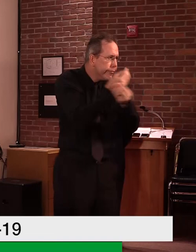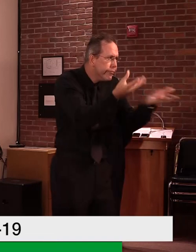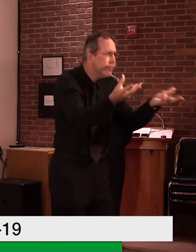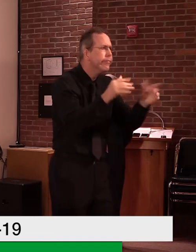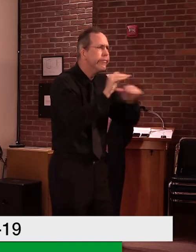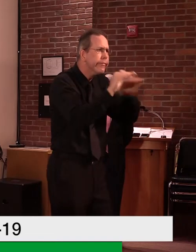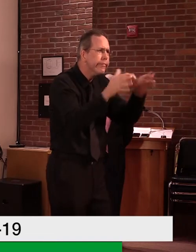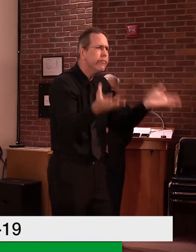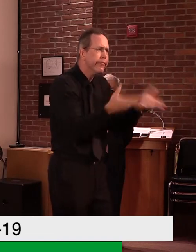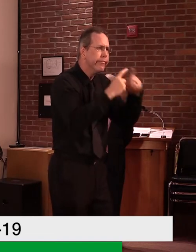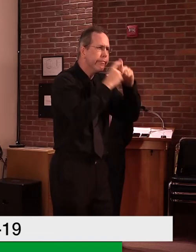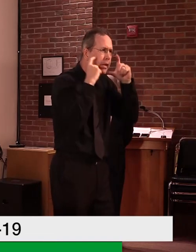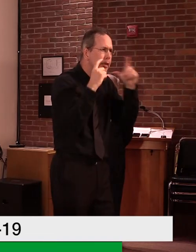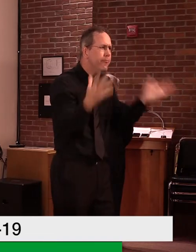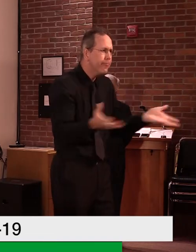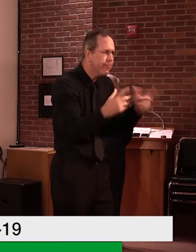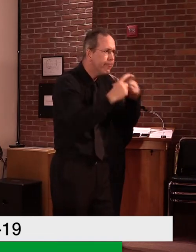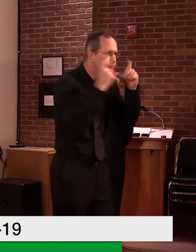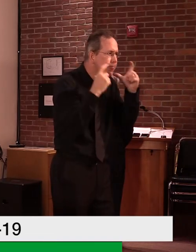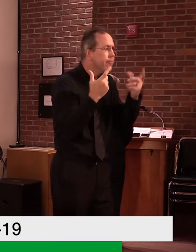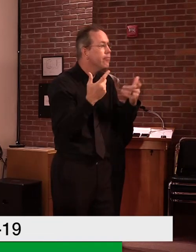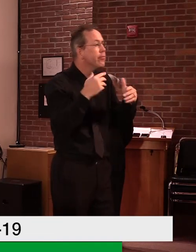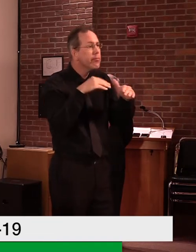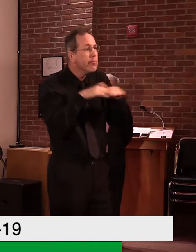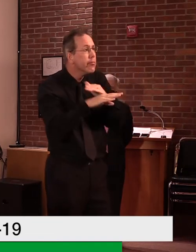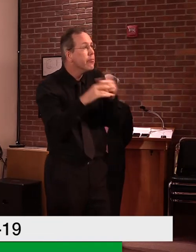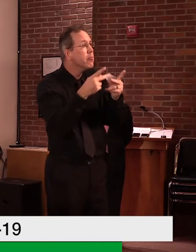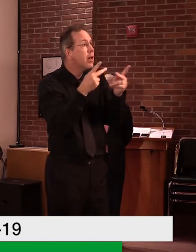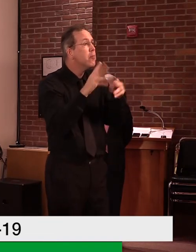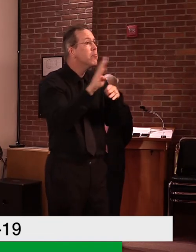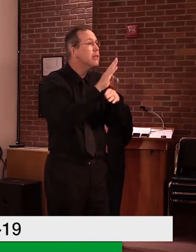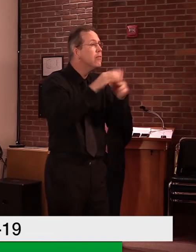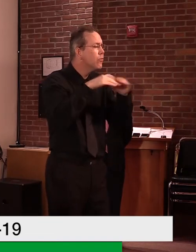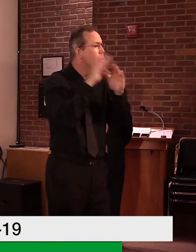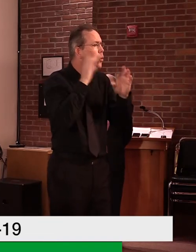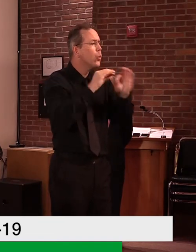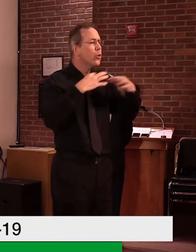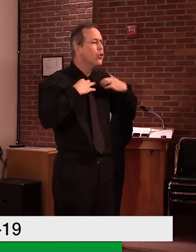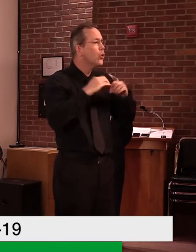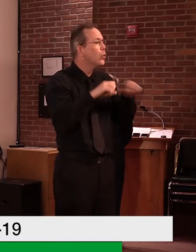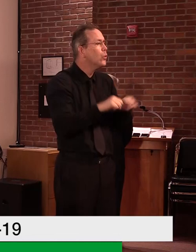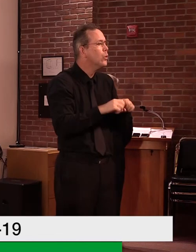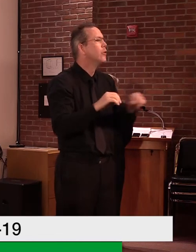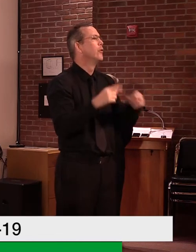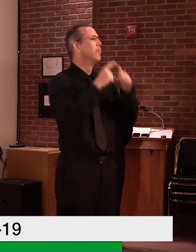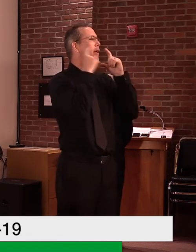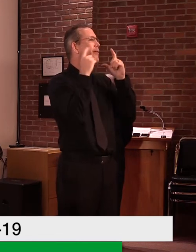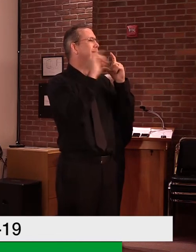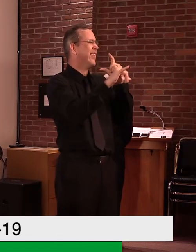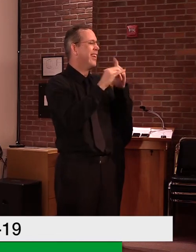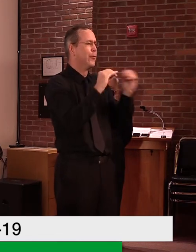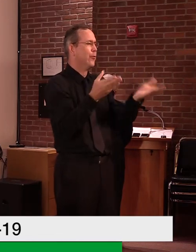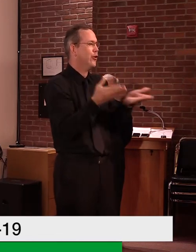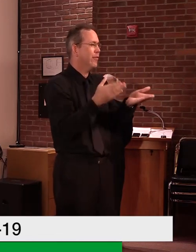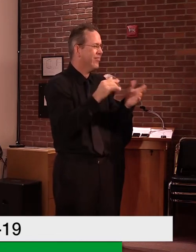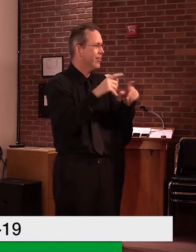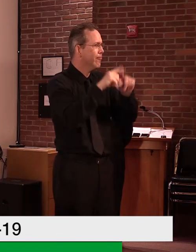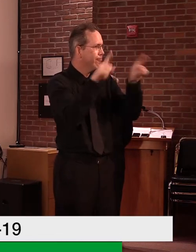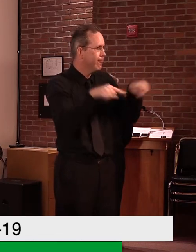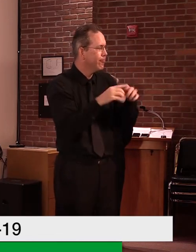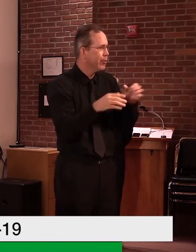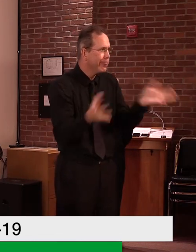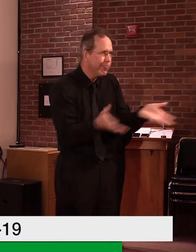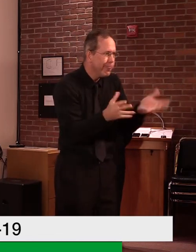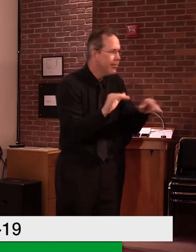face coverings are required. And I want to be clear about this. Businesses can refuse